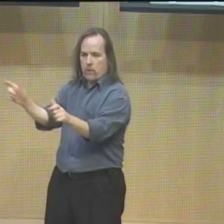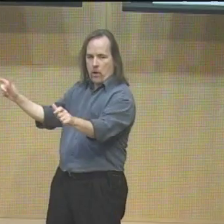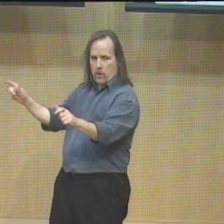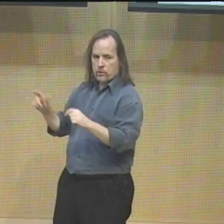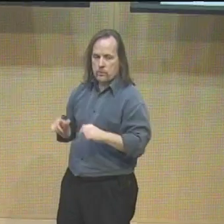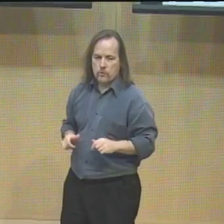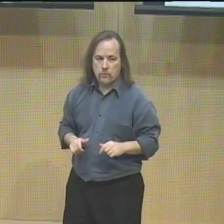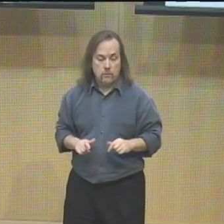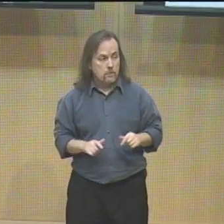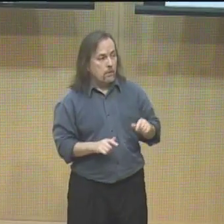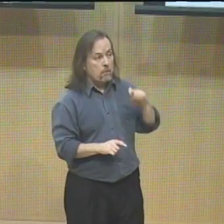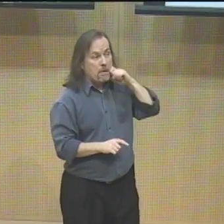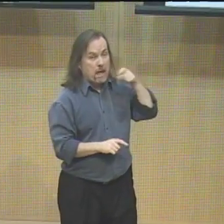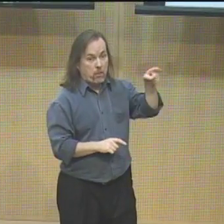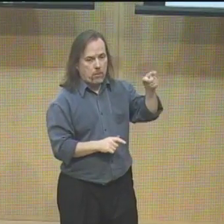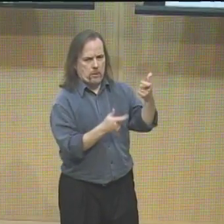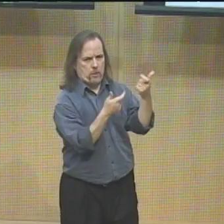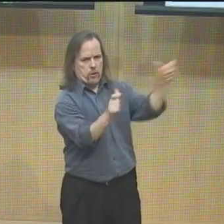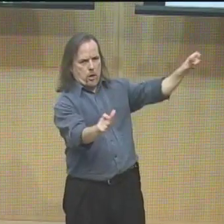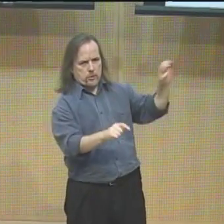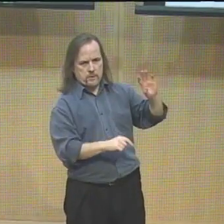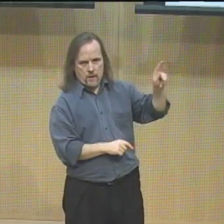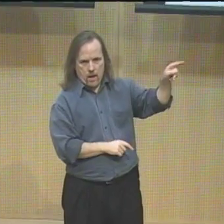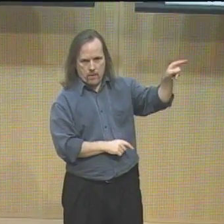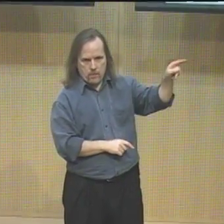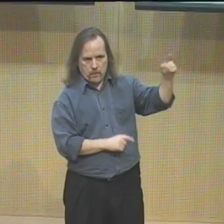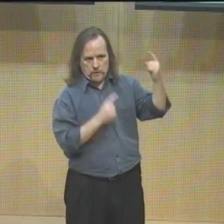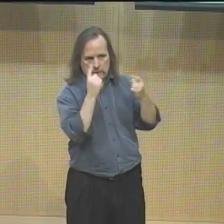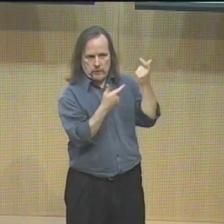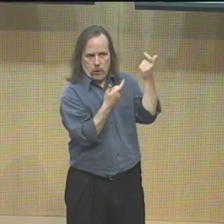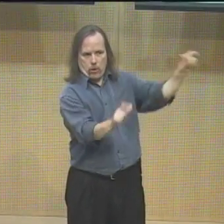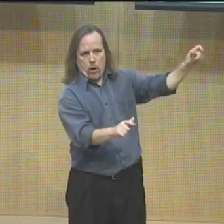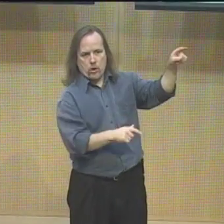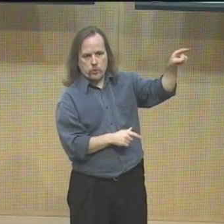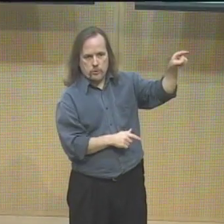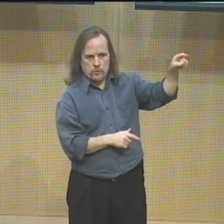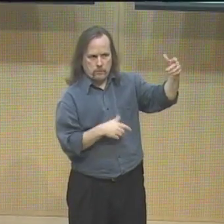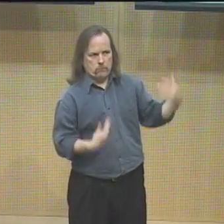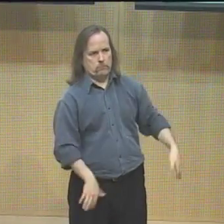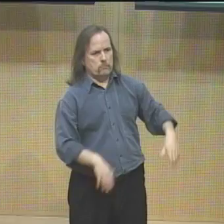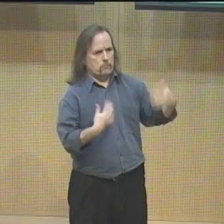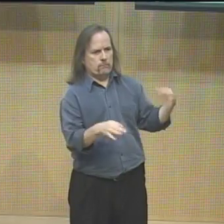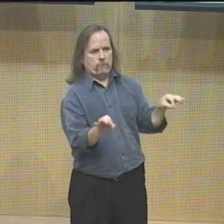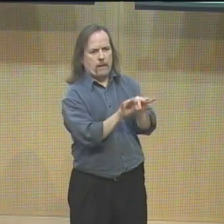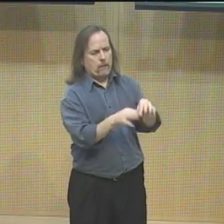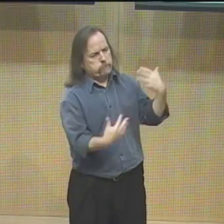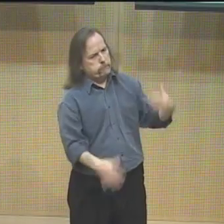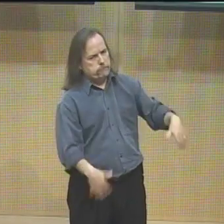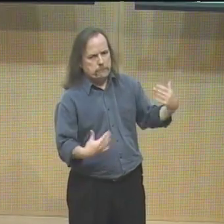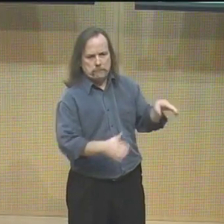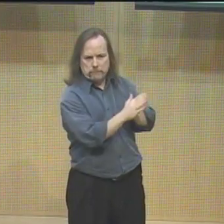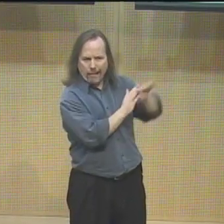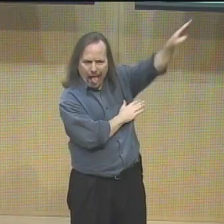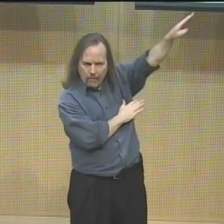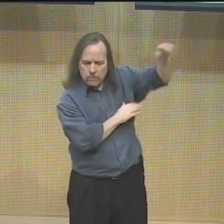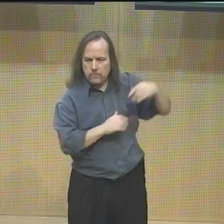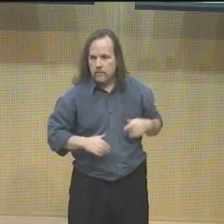There's also a difference between small, medium, and large stock. Large stock means it's a large company, and